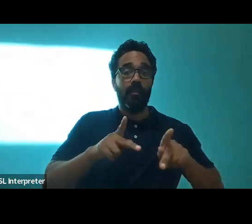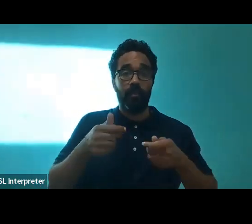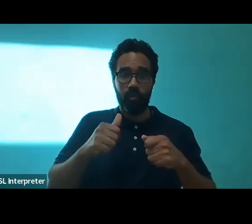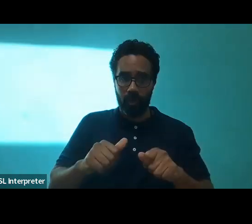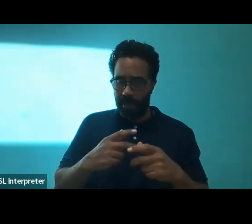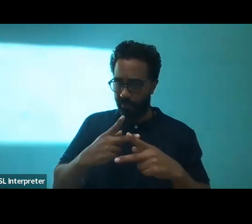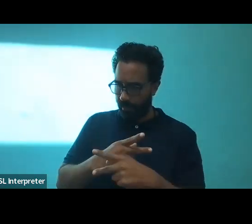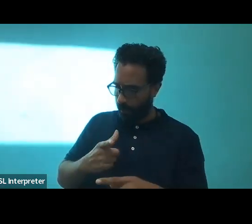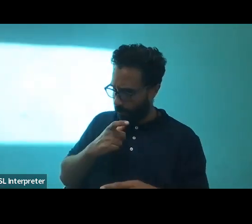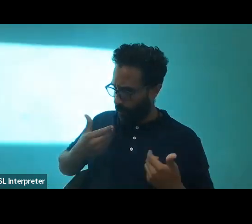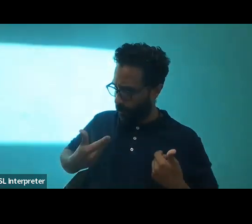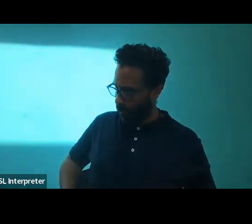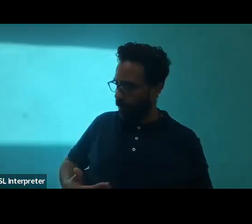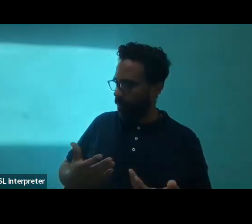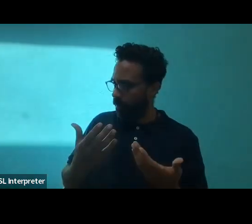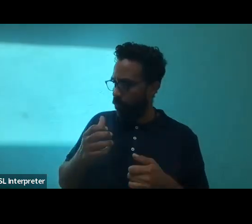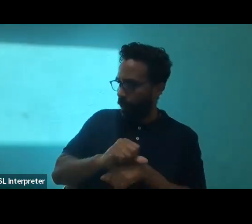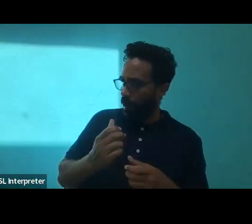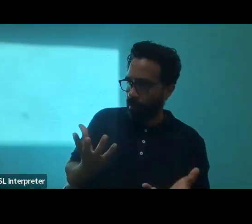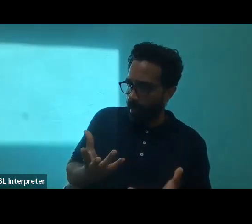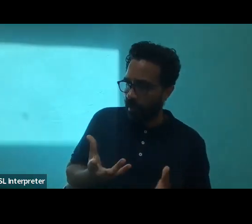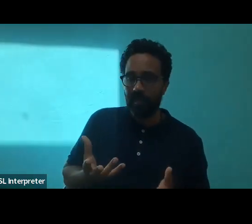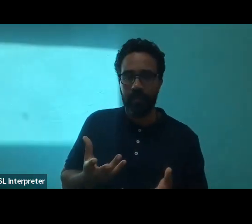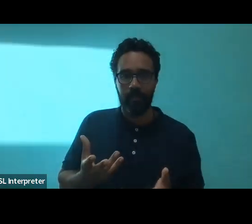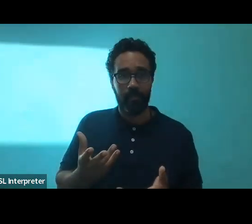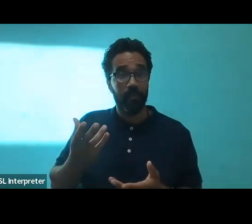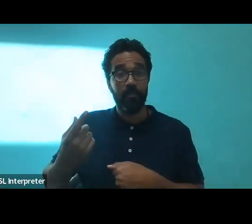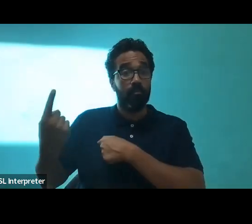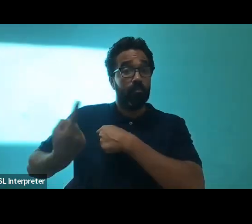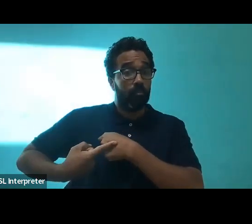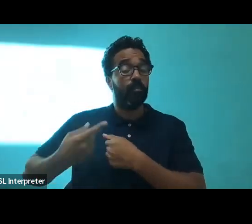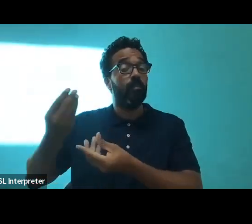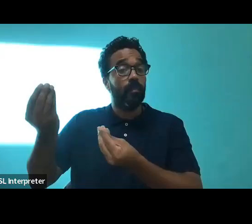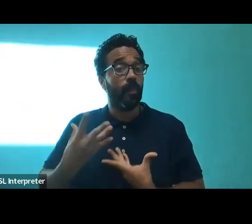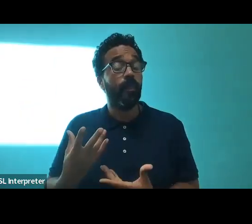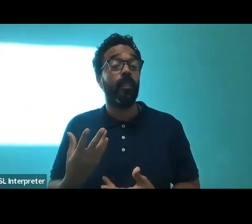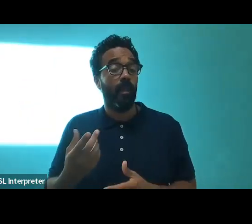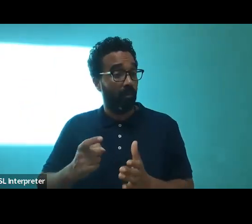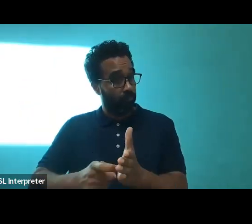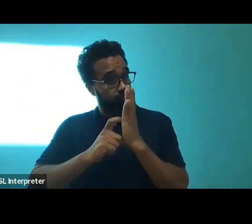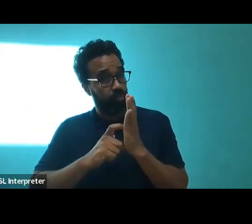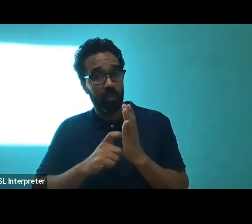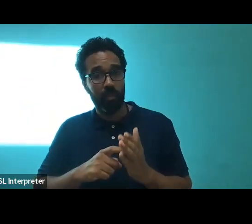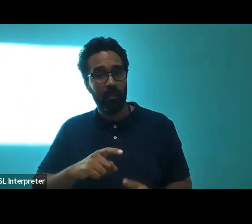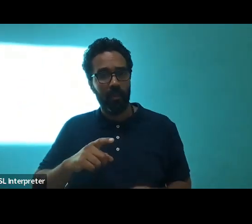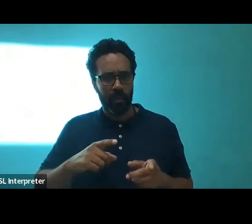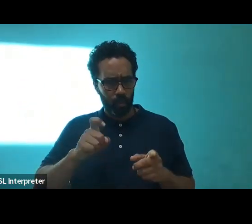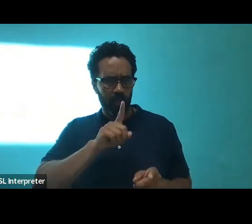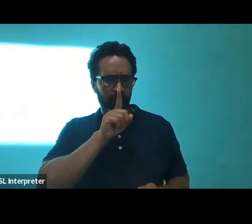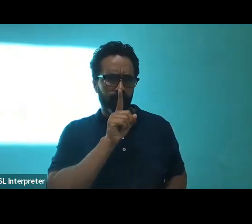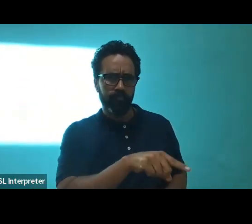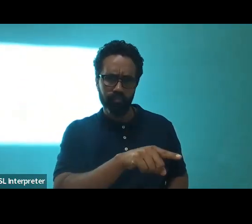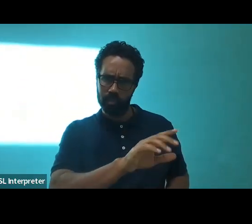were. I was told that it was required that I would tell people who they